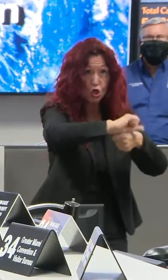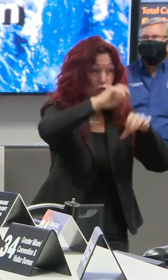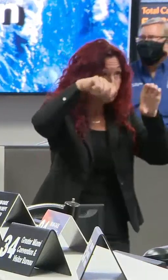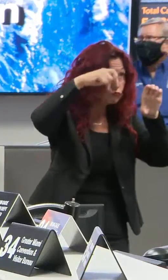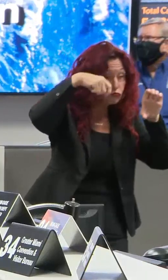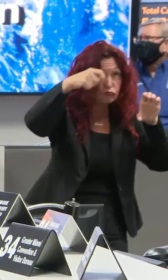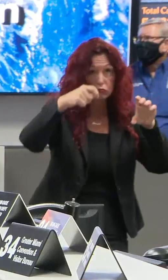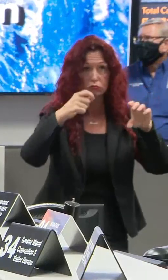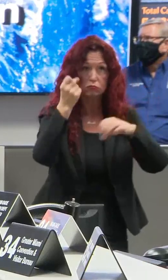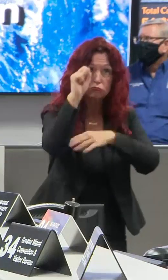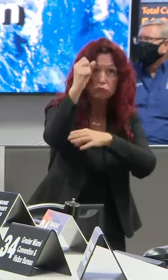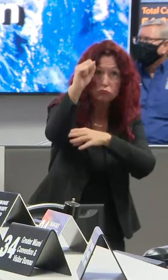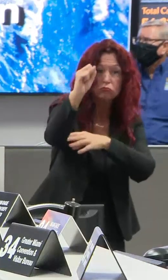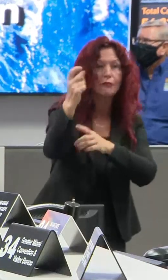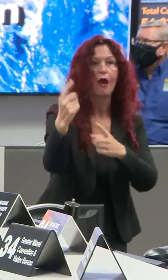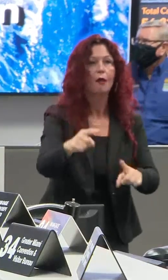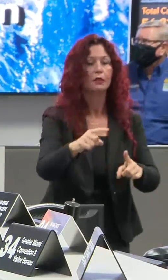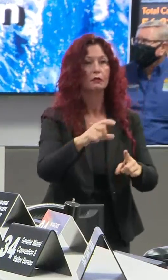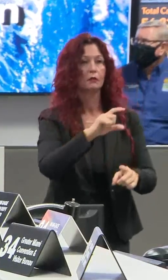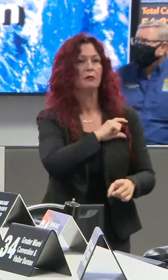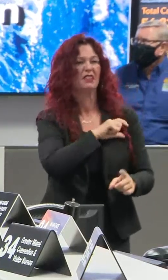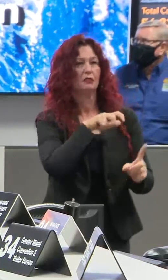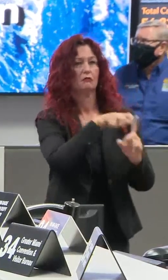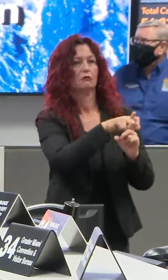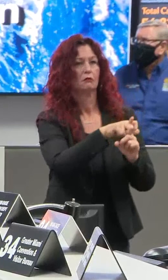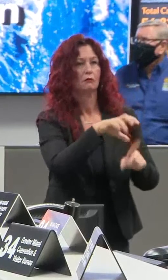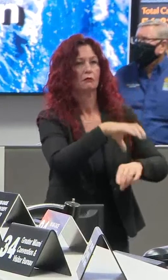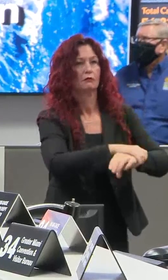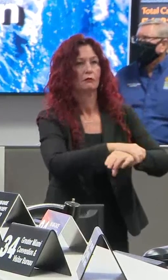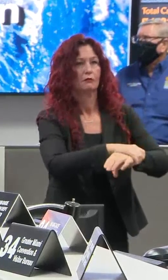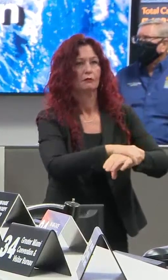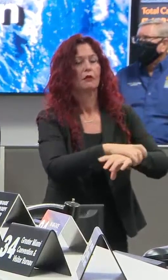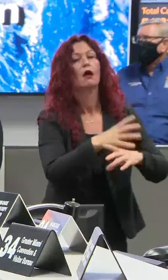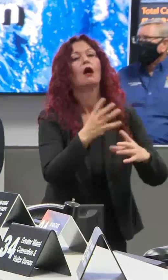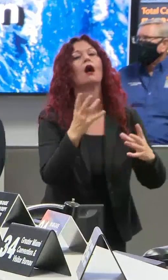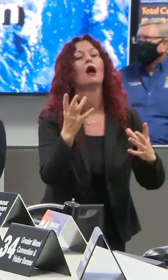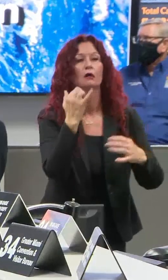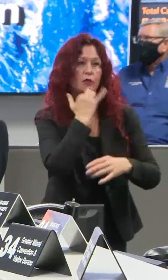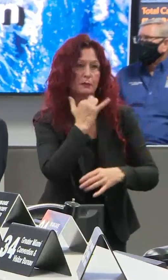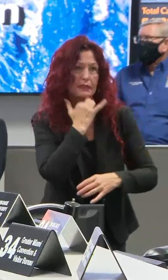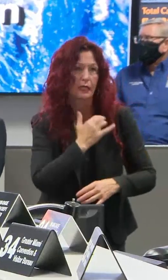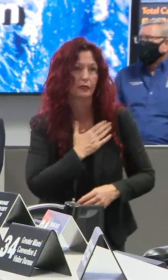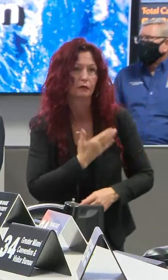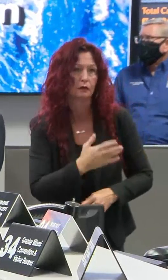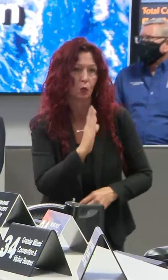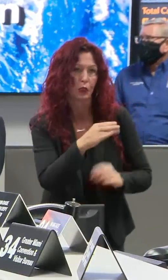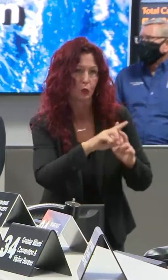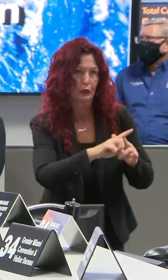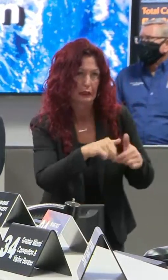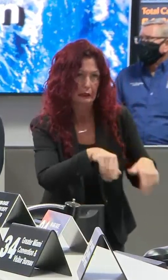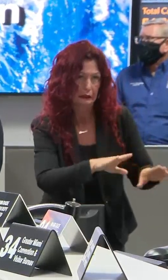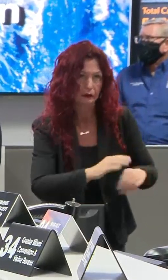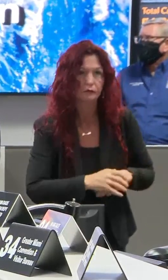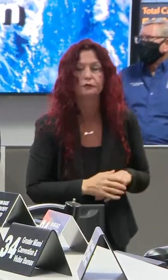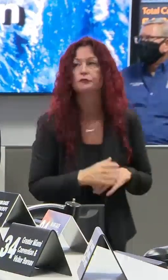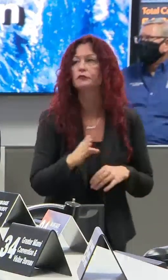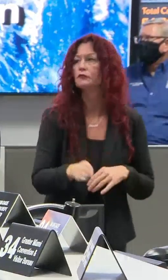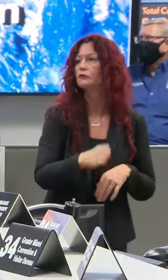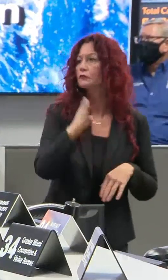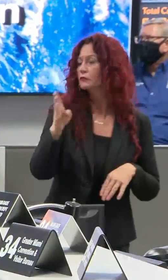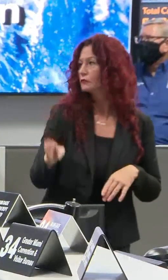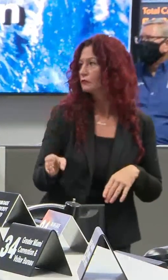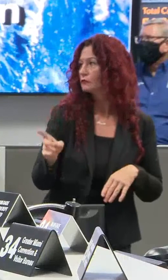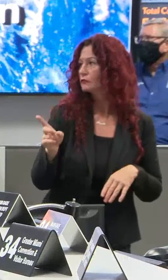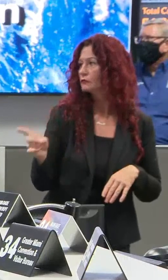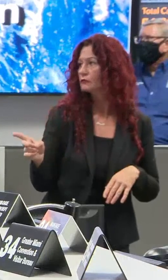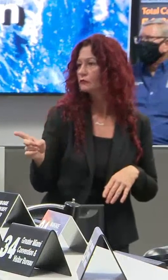The state has said rapid testing might be available for hurricane evacuation centers later in the year. Do you have a brand you're interested in? Are you talking